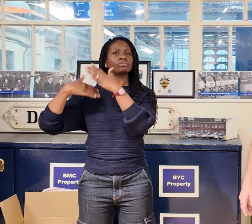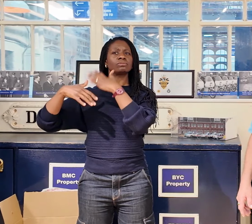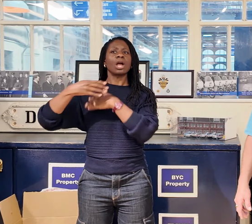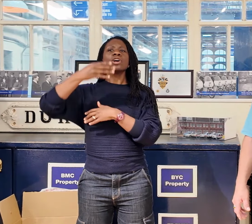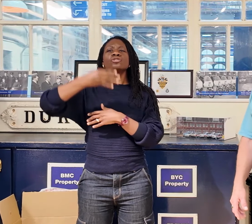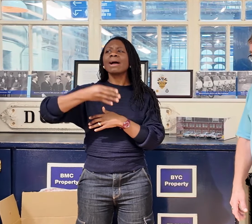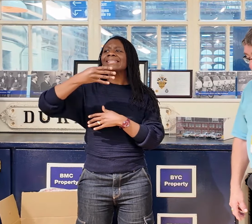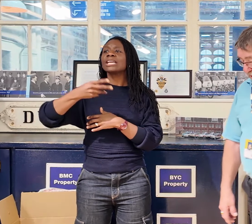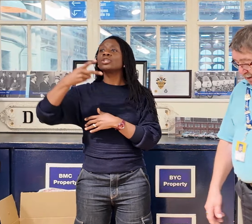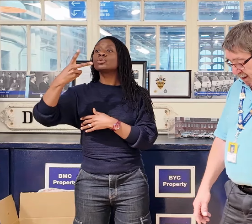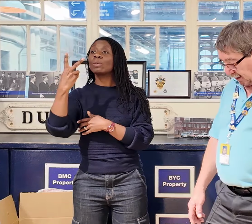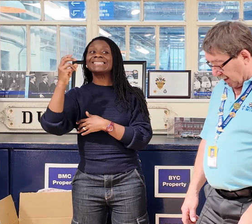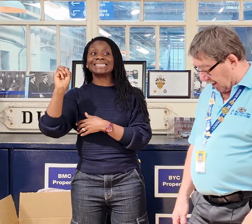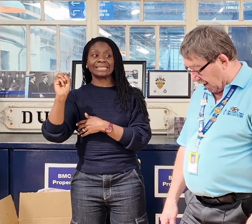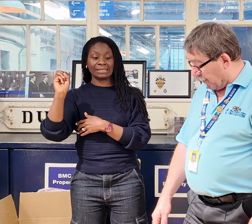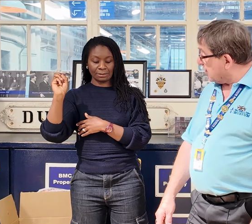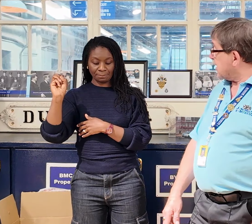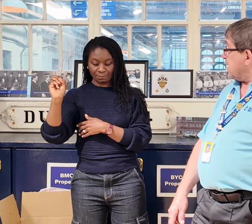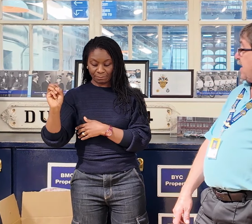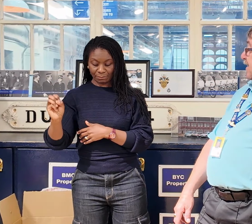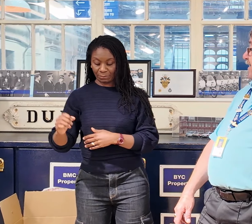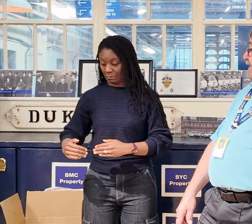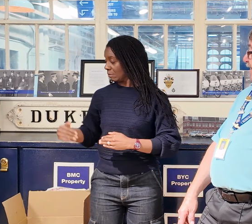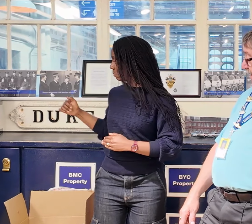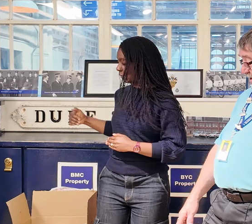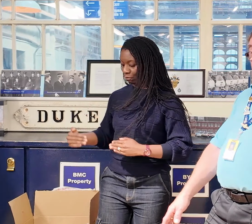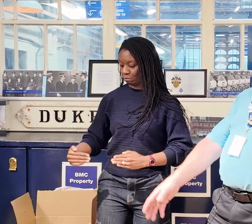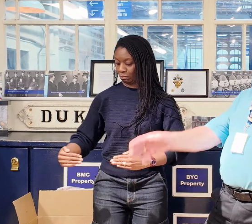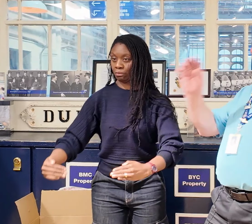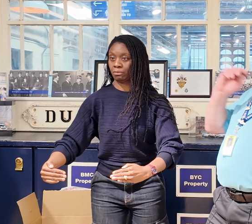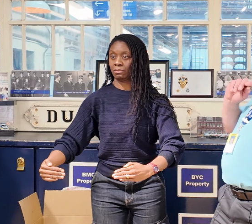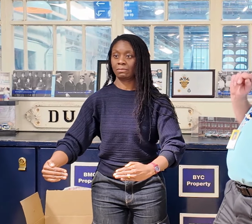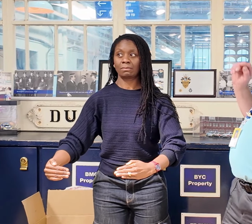the 1920s, came out to here.